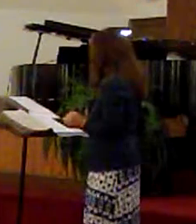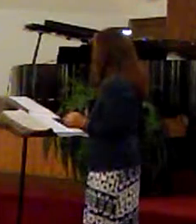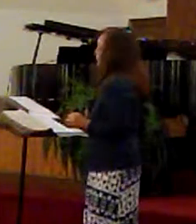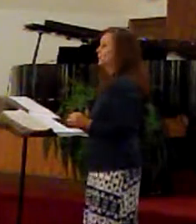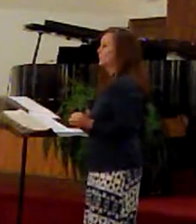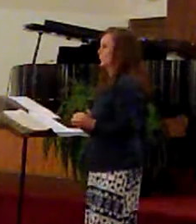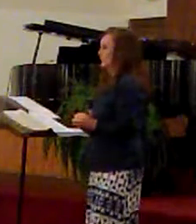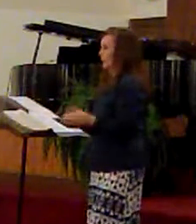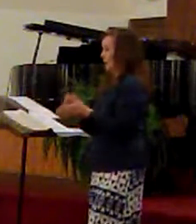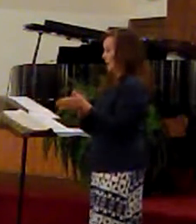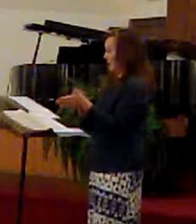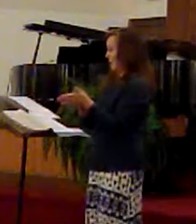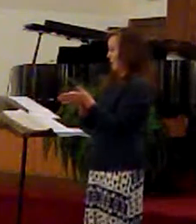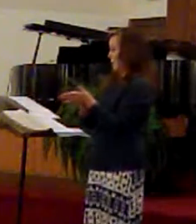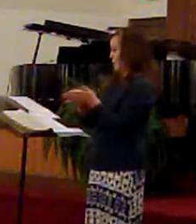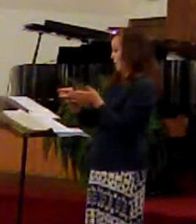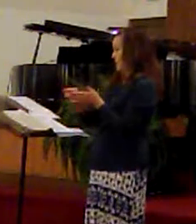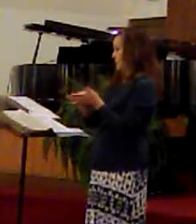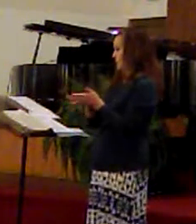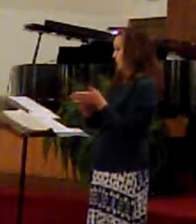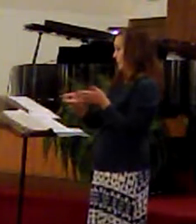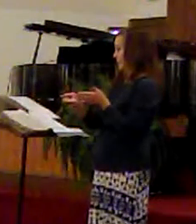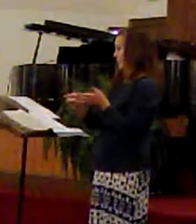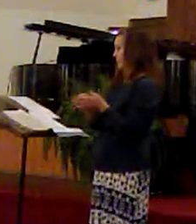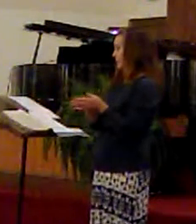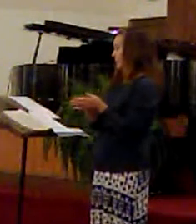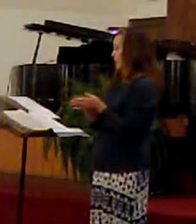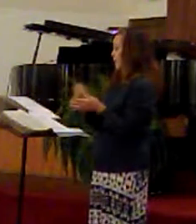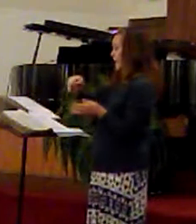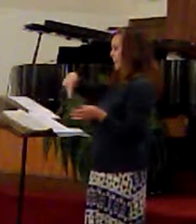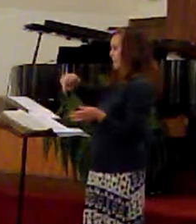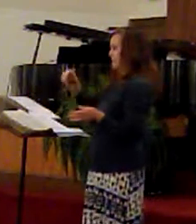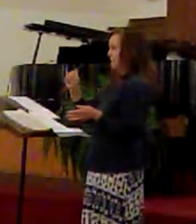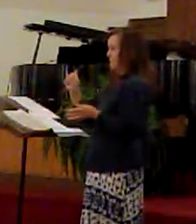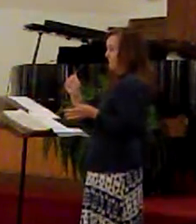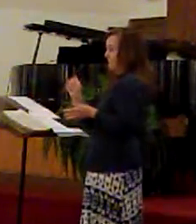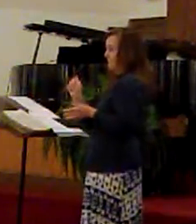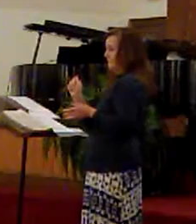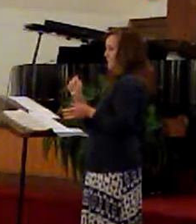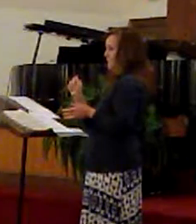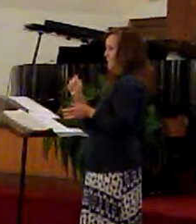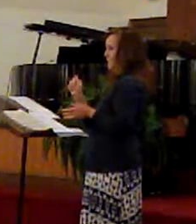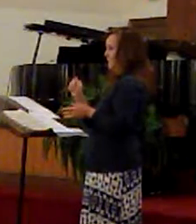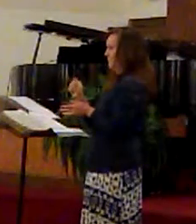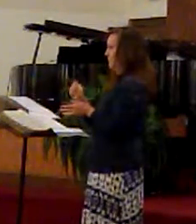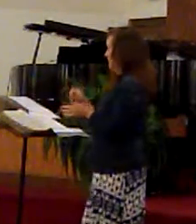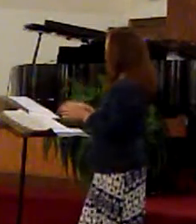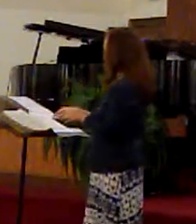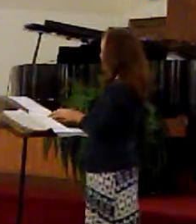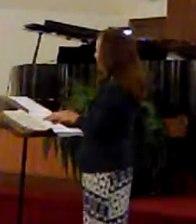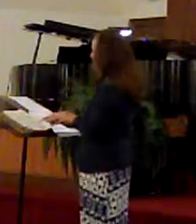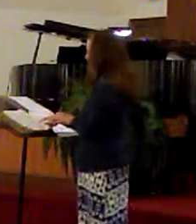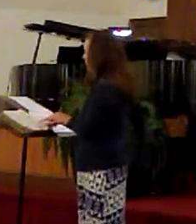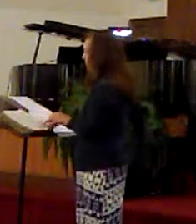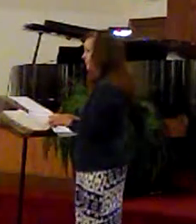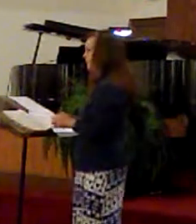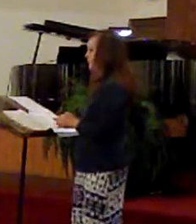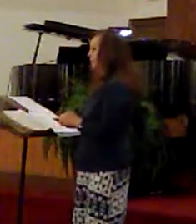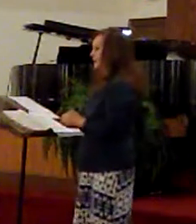A passage. What is a, when I say a passage, what does it mean? That is a set of verses, chapter, or an entire book.